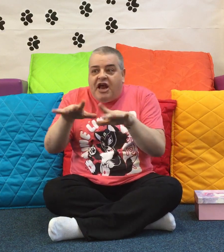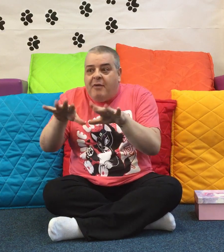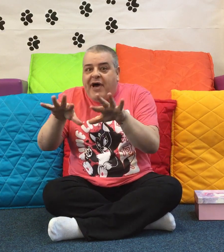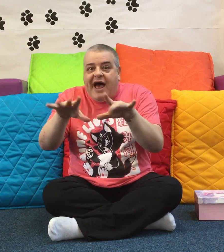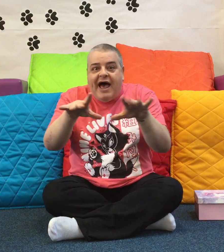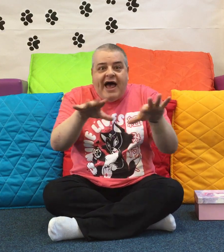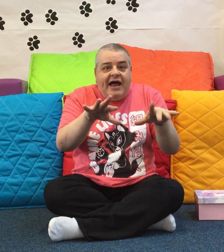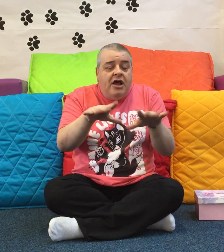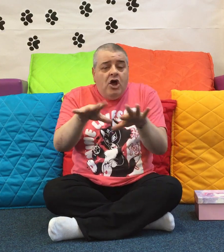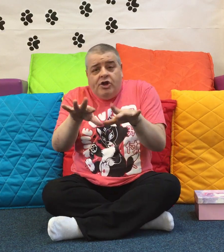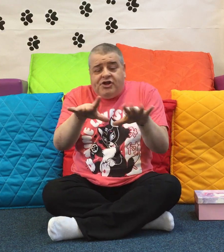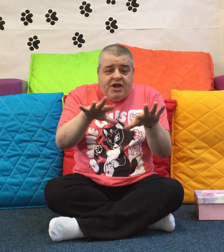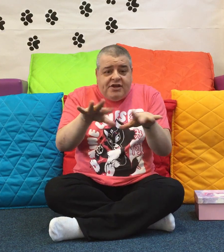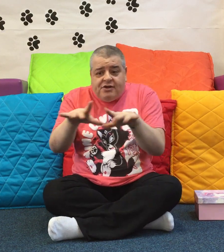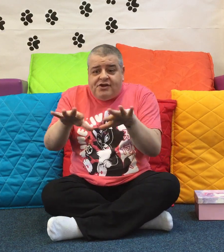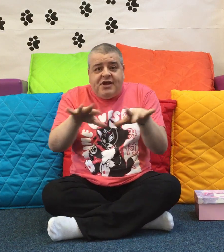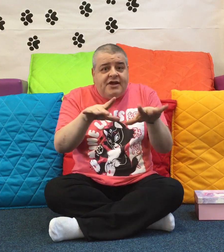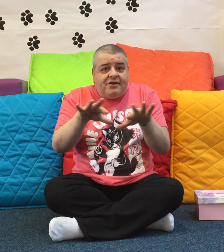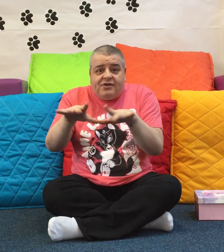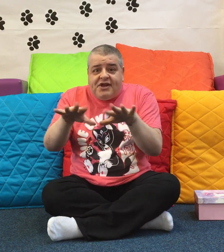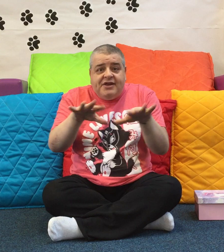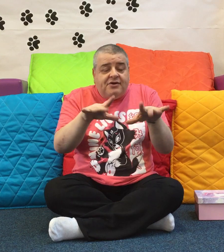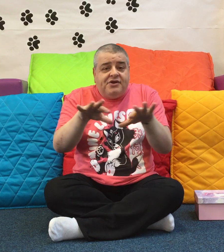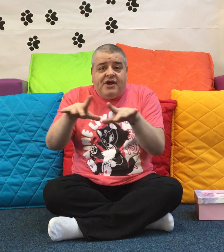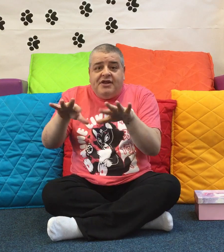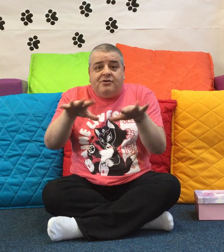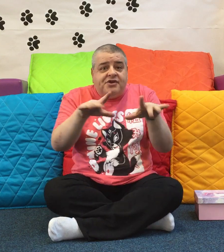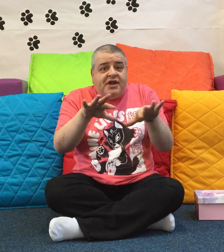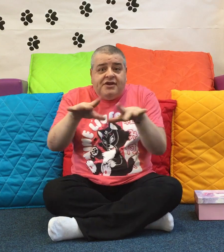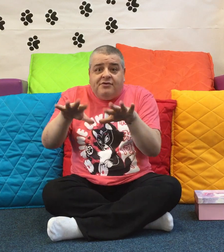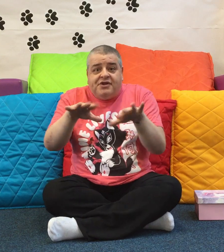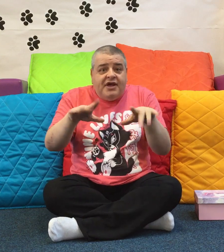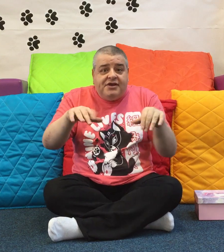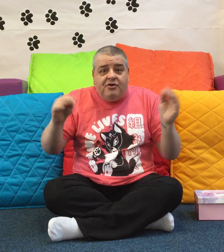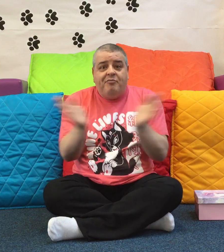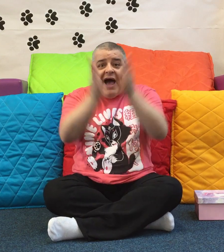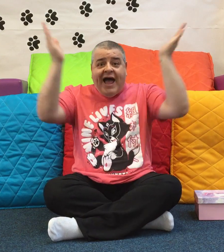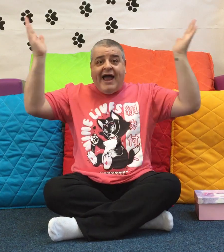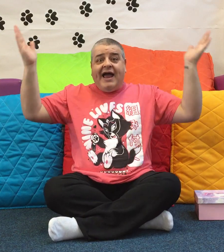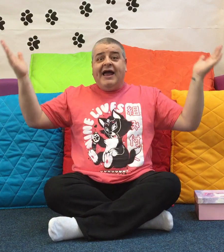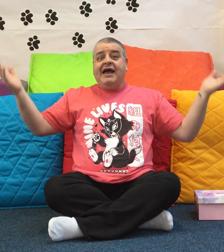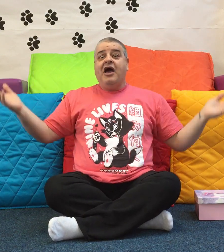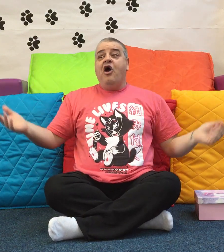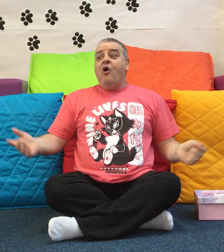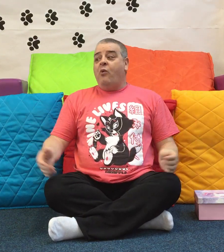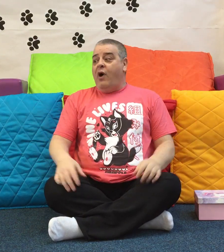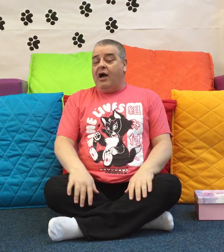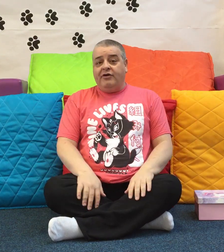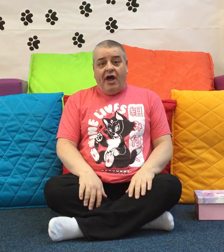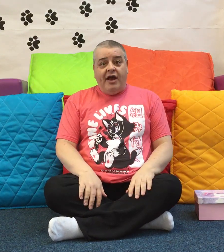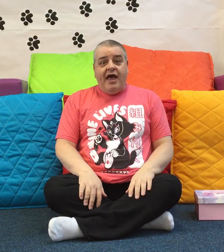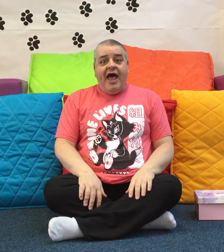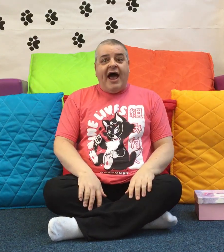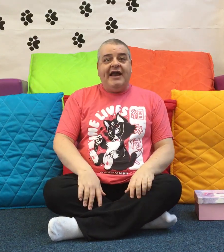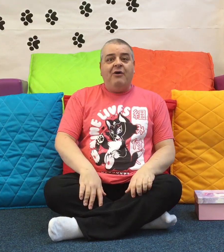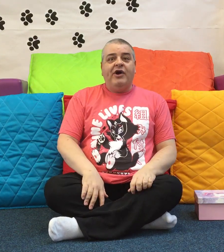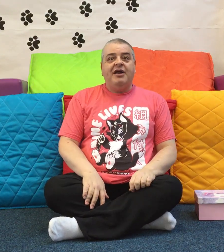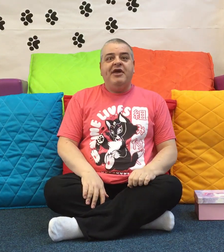a pan. Sizzle, sizzle, sizzle, sizzle, sizzle, sizzle, bang! Well done. And now we're going to be